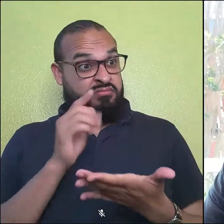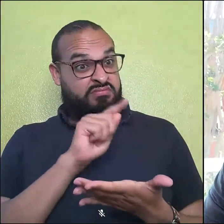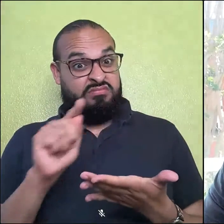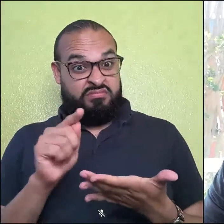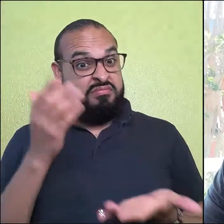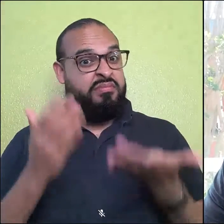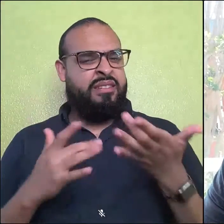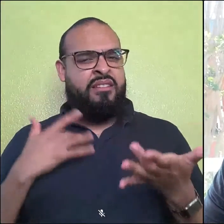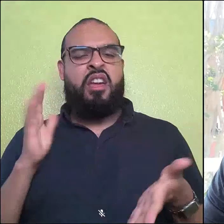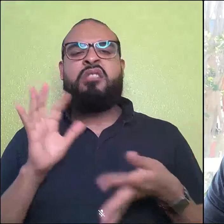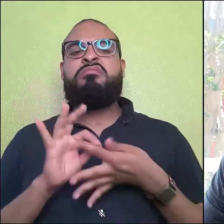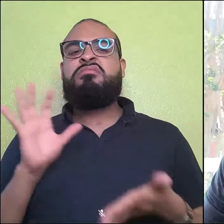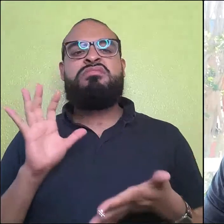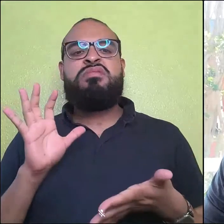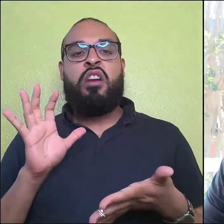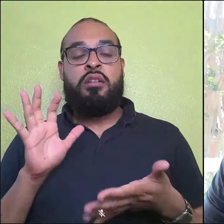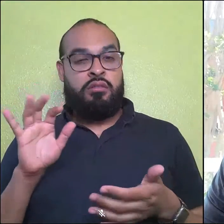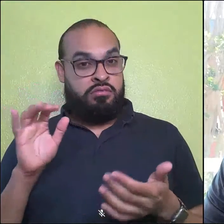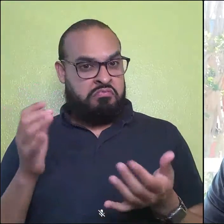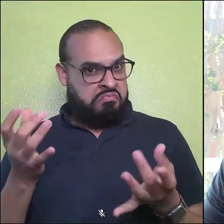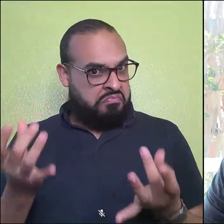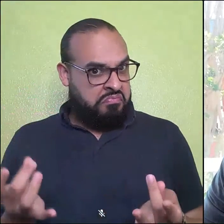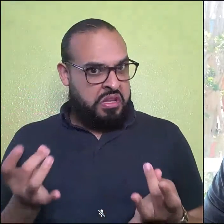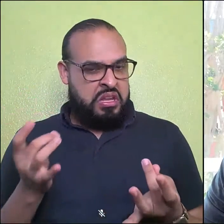that meditation, which is completely okay.